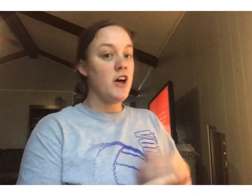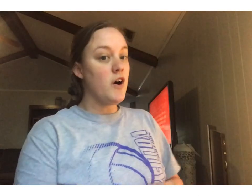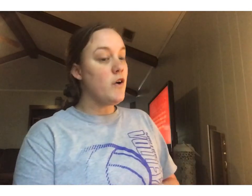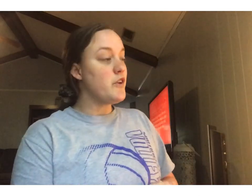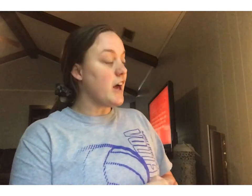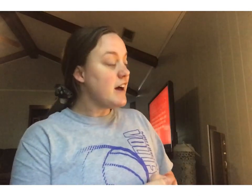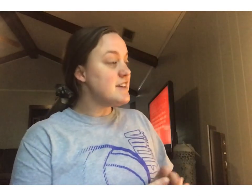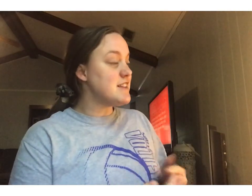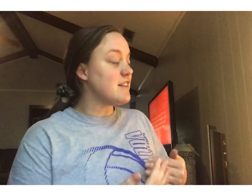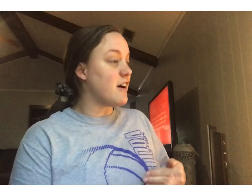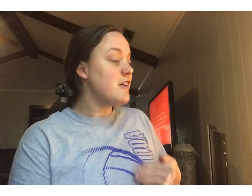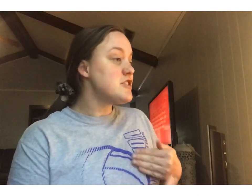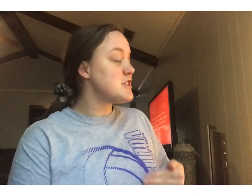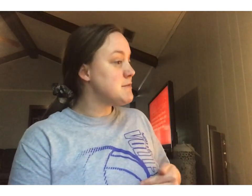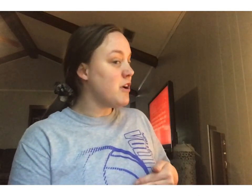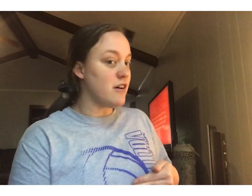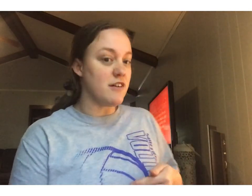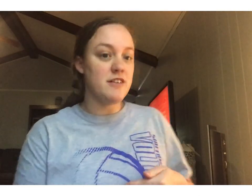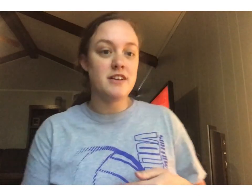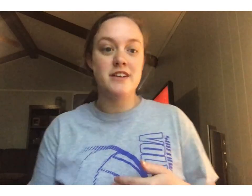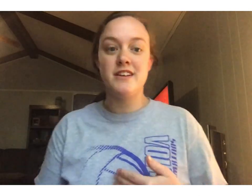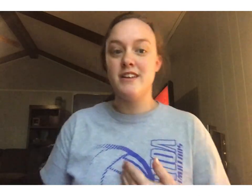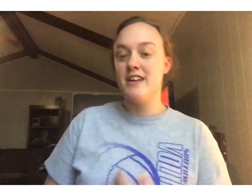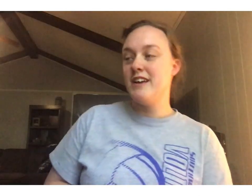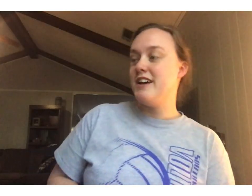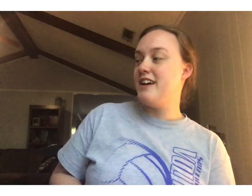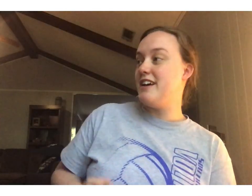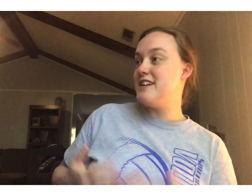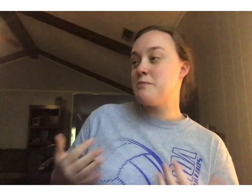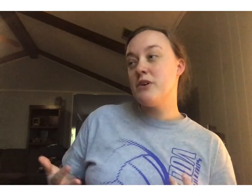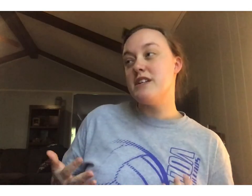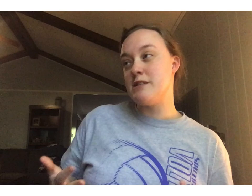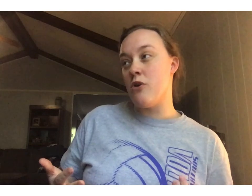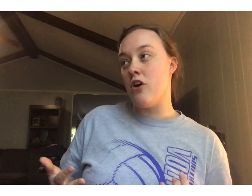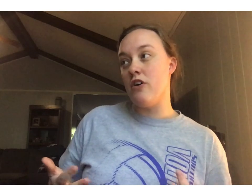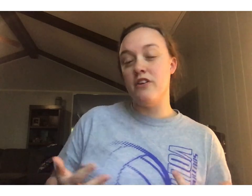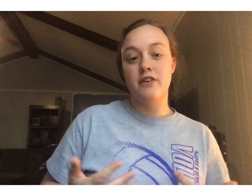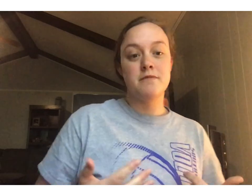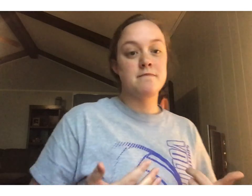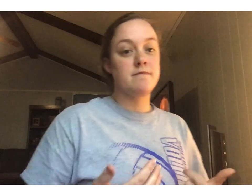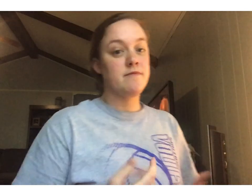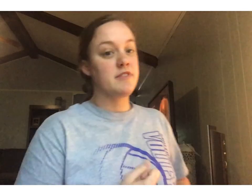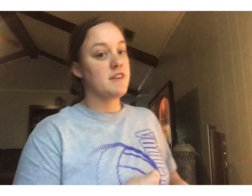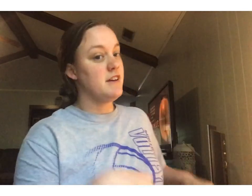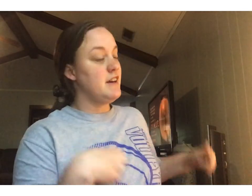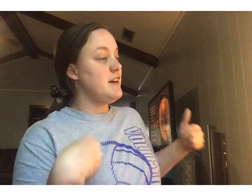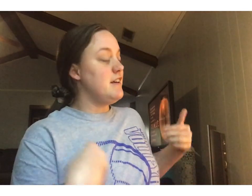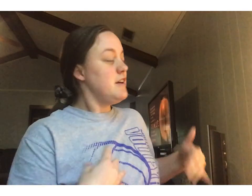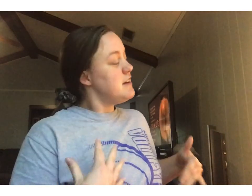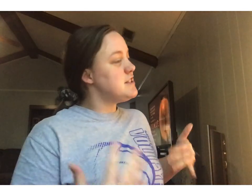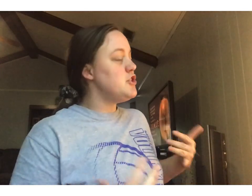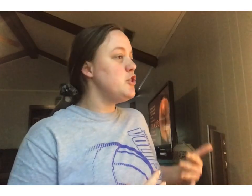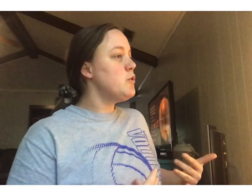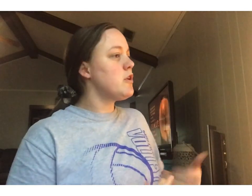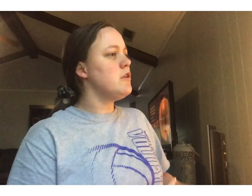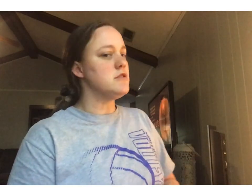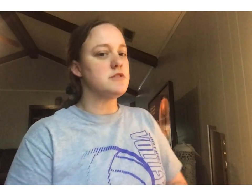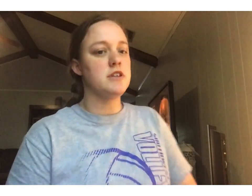Oh yeah, is it large or small? It's pretty small. Is it new or old?